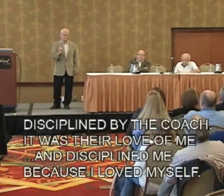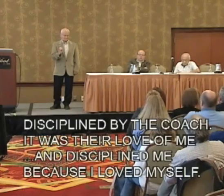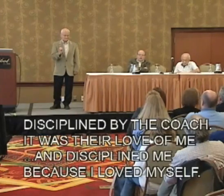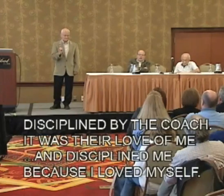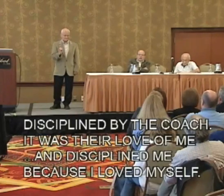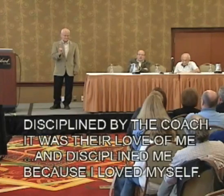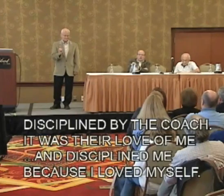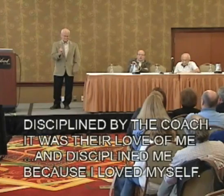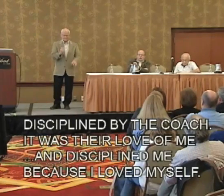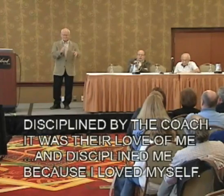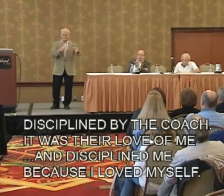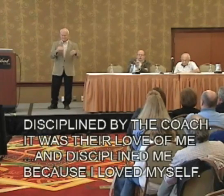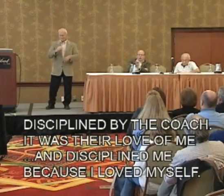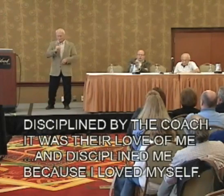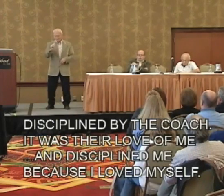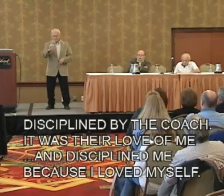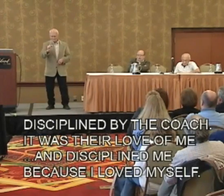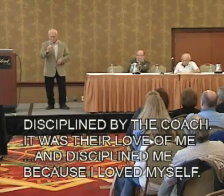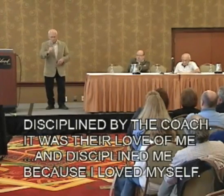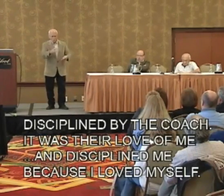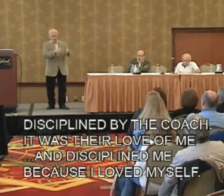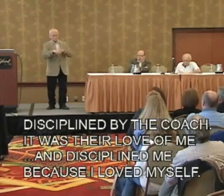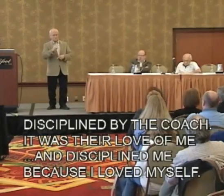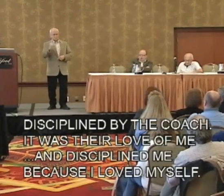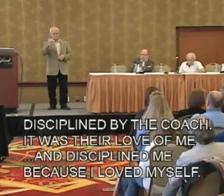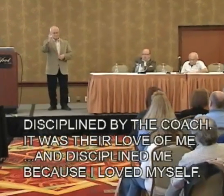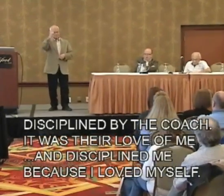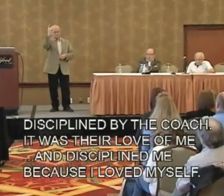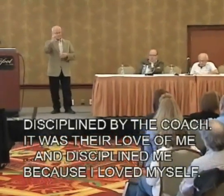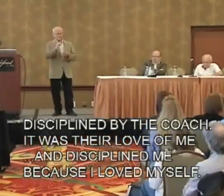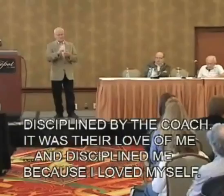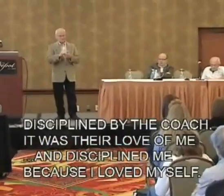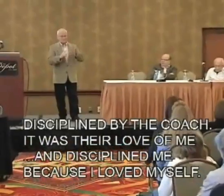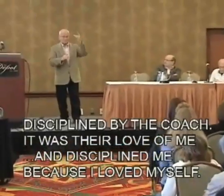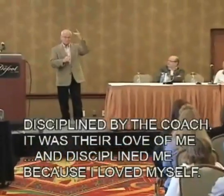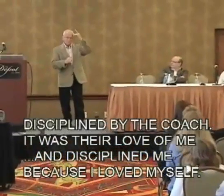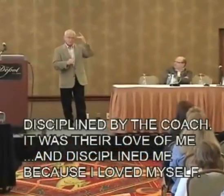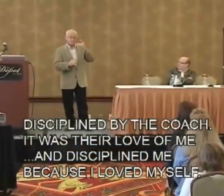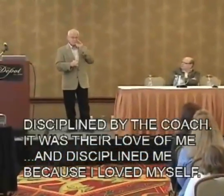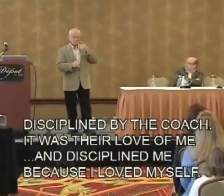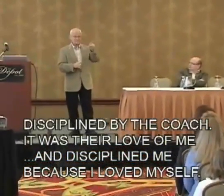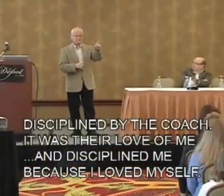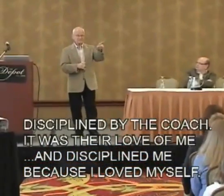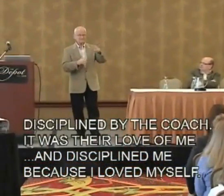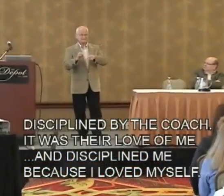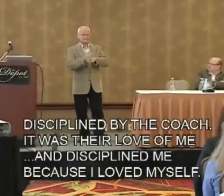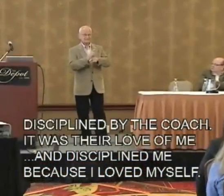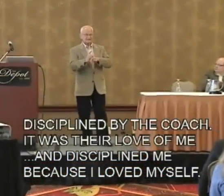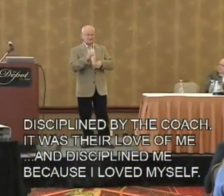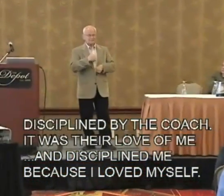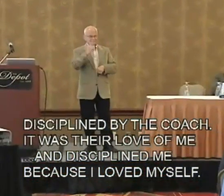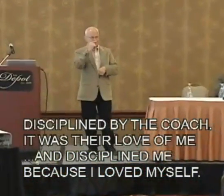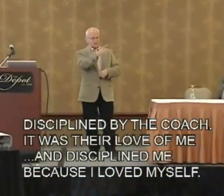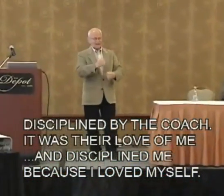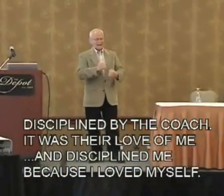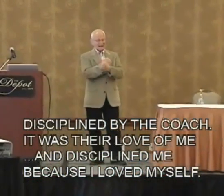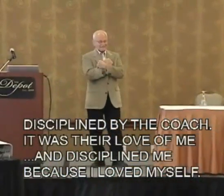Disciplined by the co-eds. Co-eds. Co-eds.